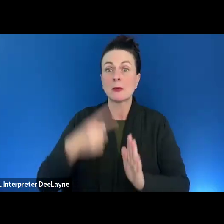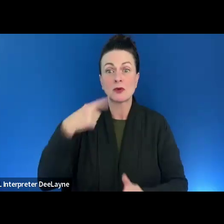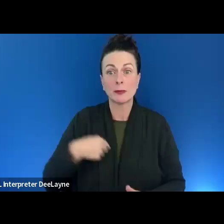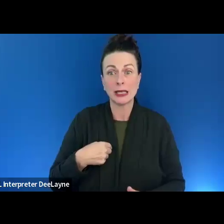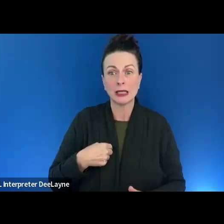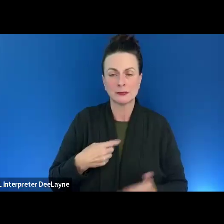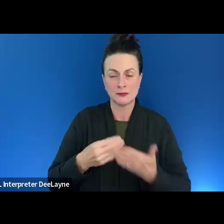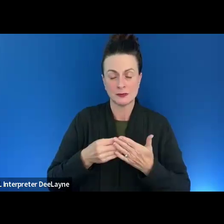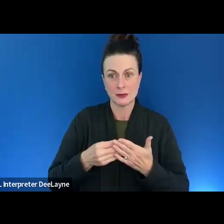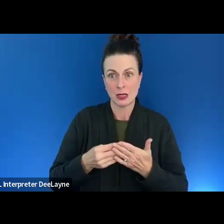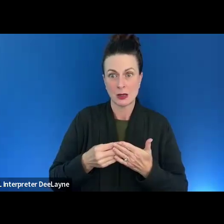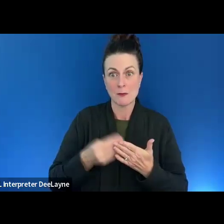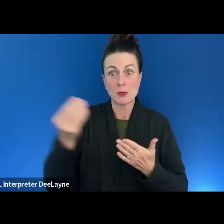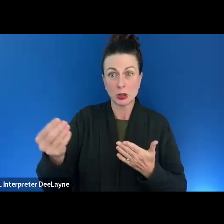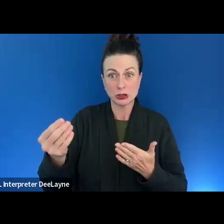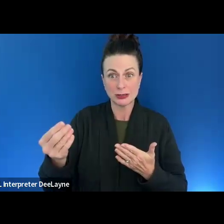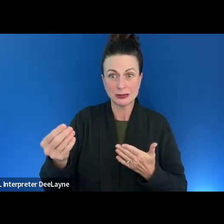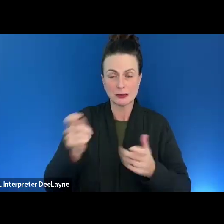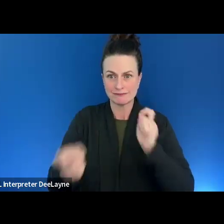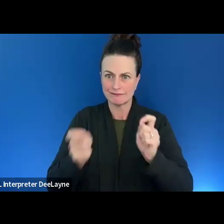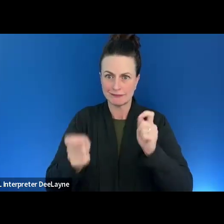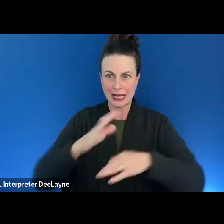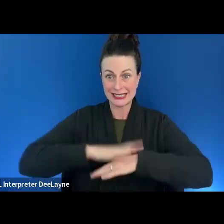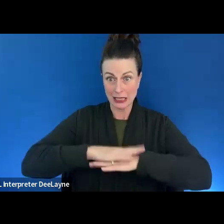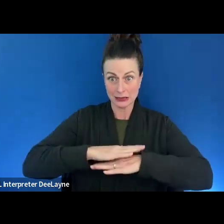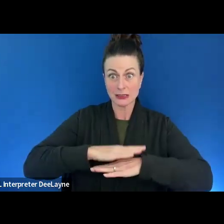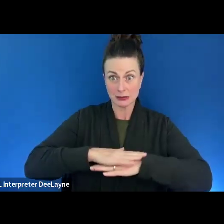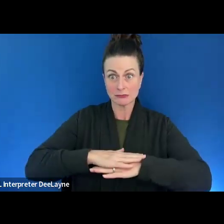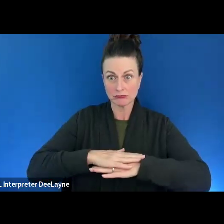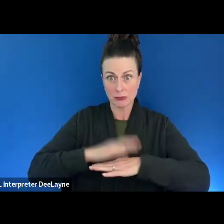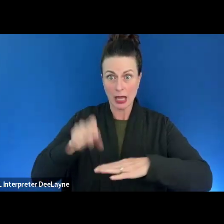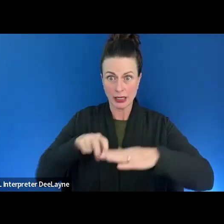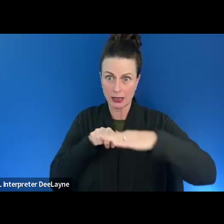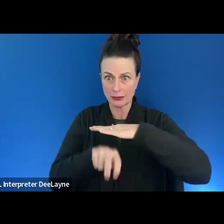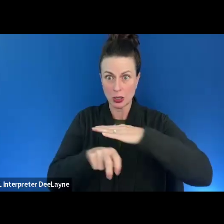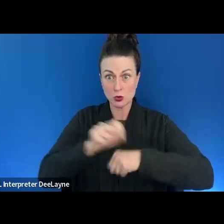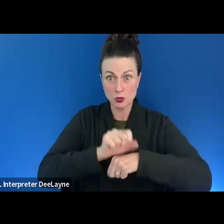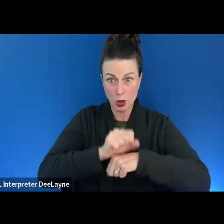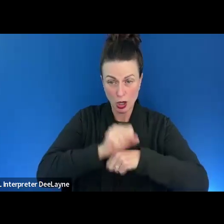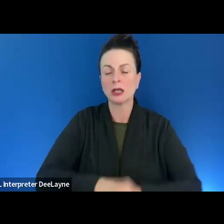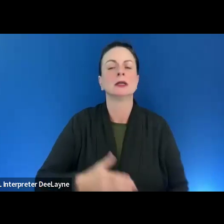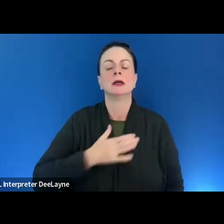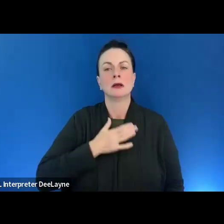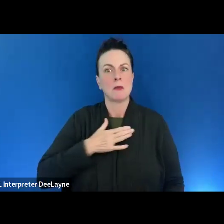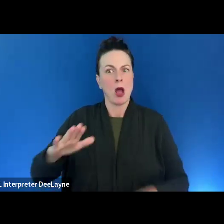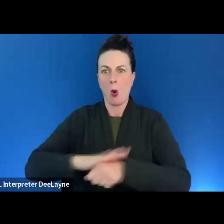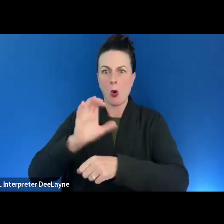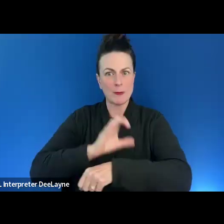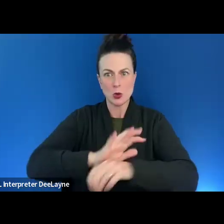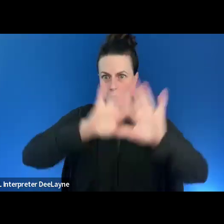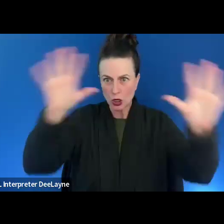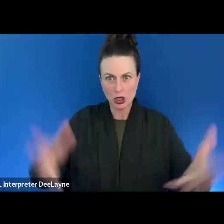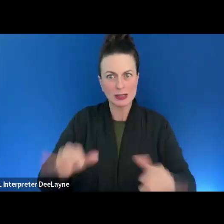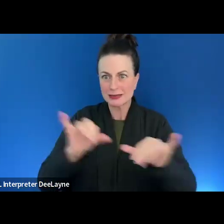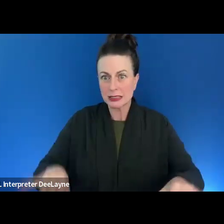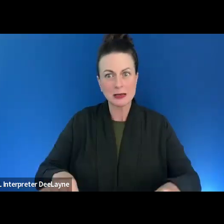for me, they purchased in the beginning a modified desk that I could use to work at. They purchased my entire computer system, so I used the